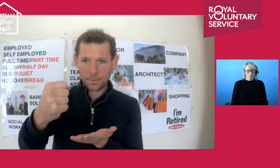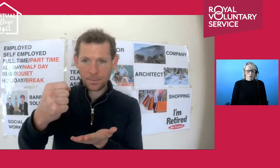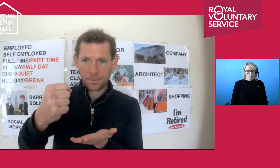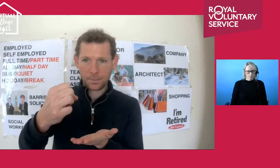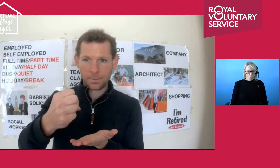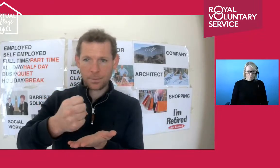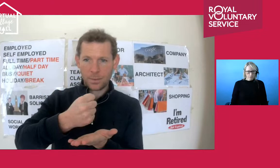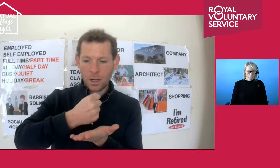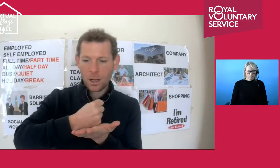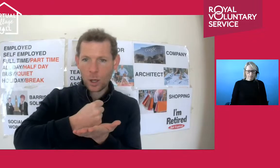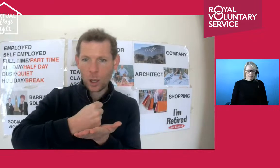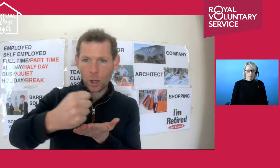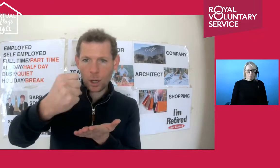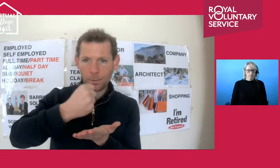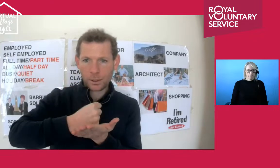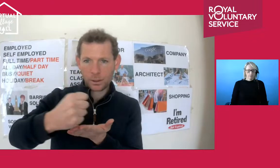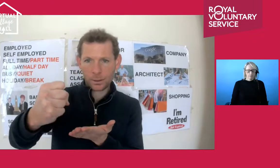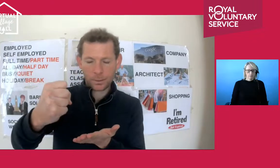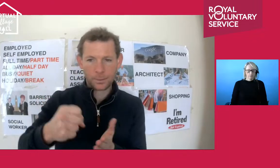So, carpenter,